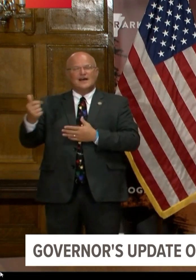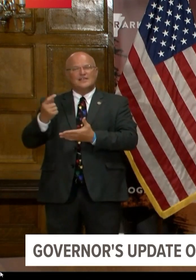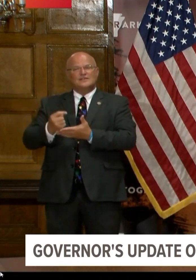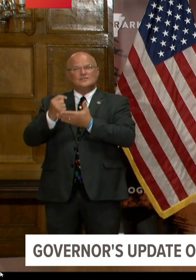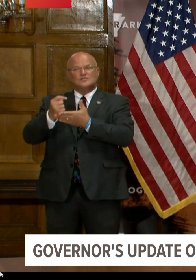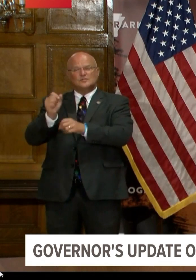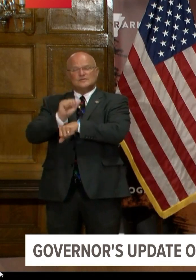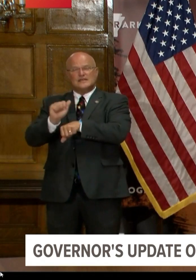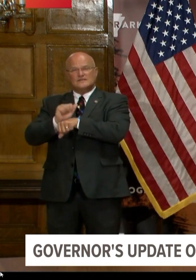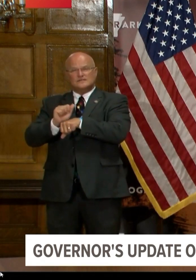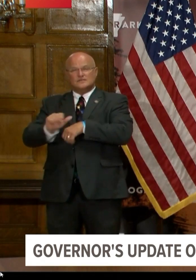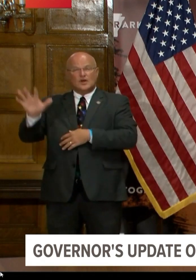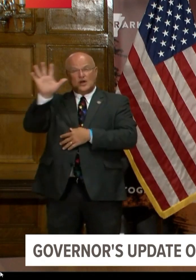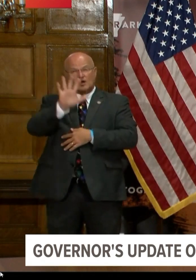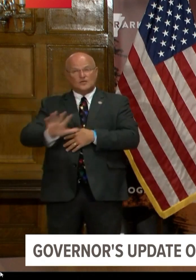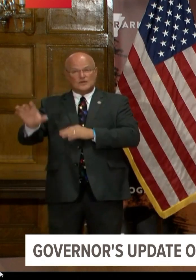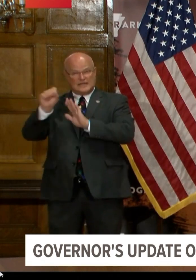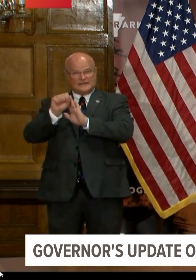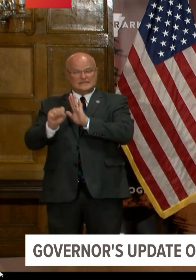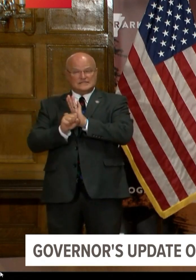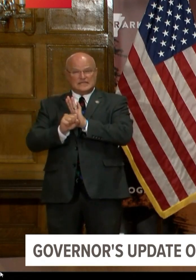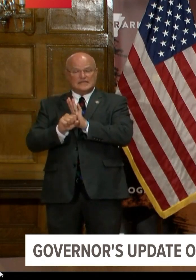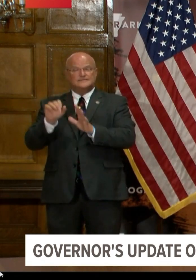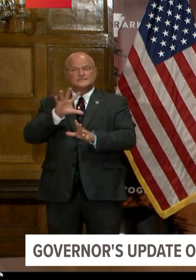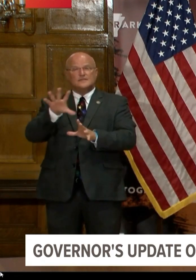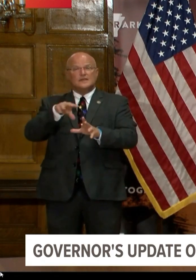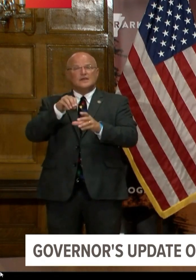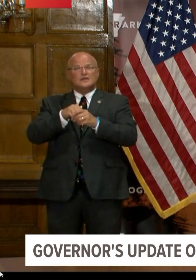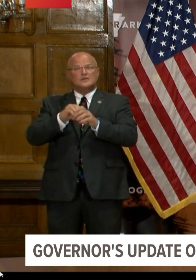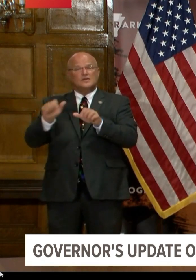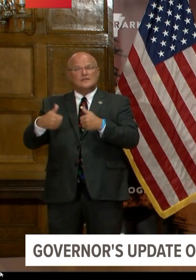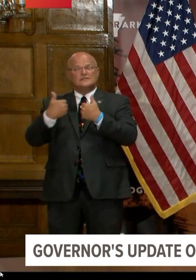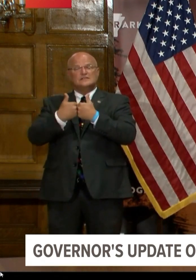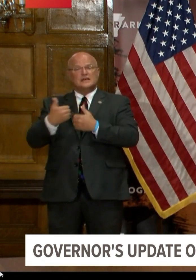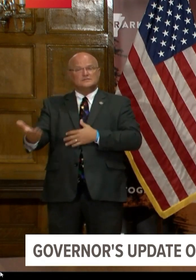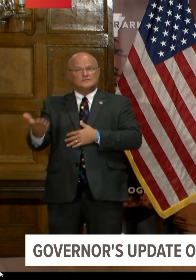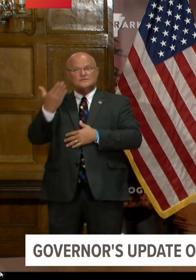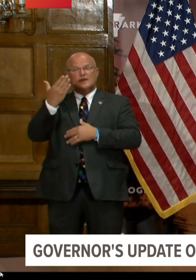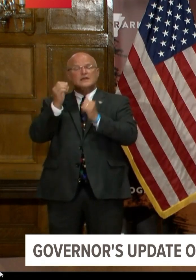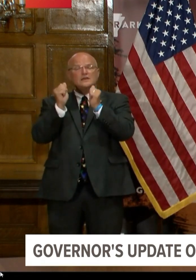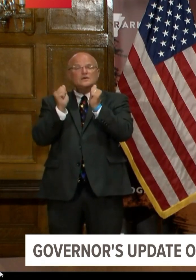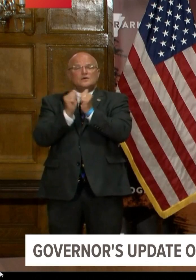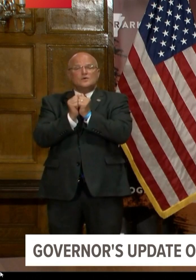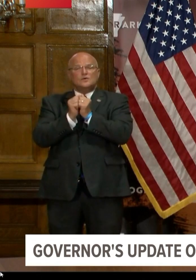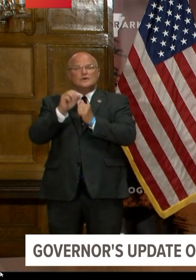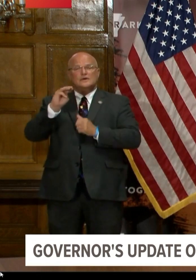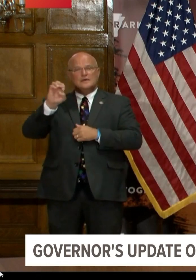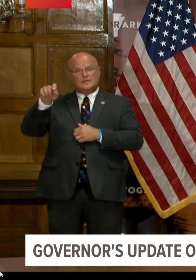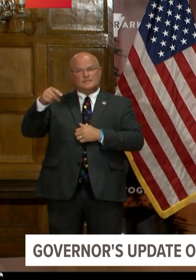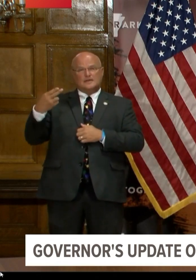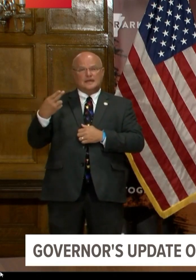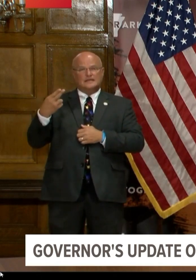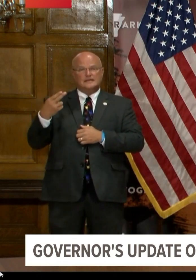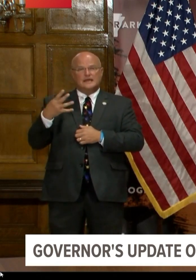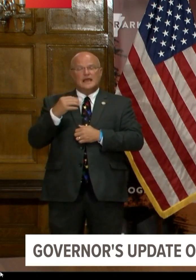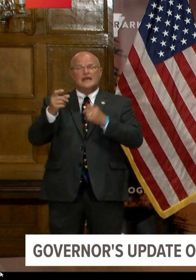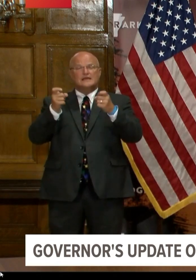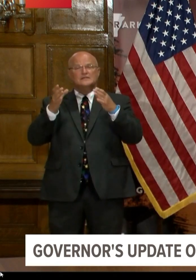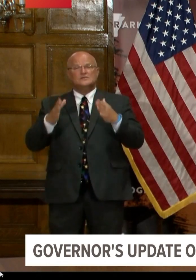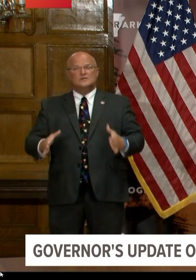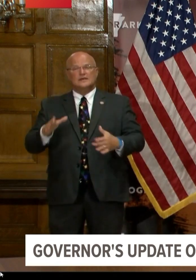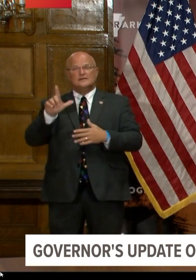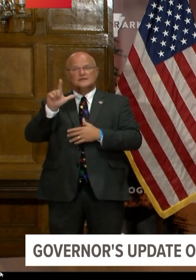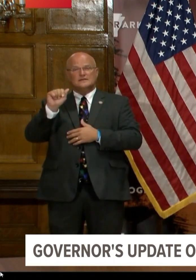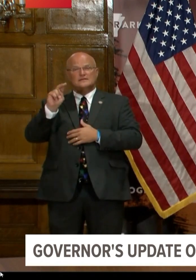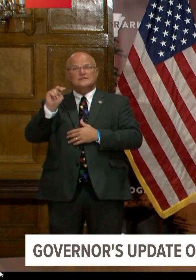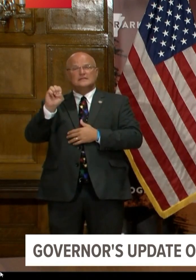treatment efforts across the state, including the challenge that we face with methamphetamine. And Director Lane